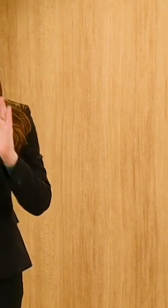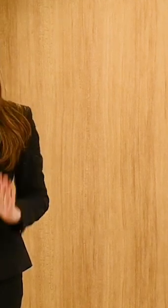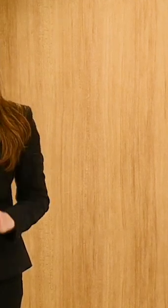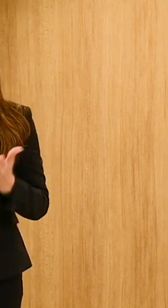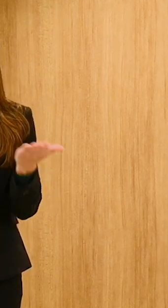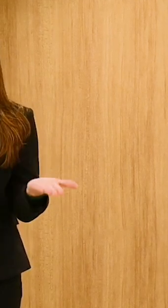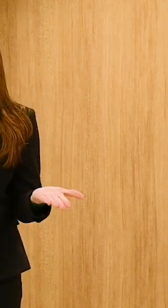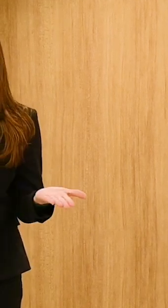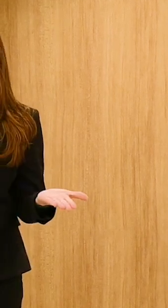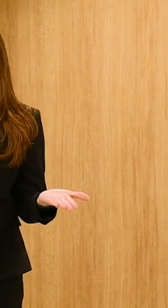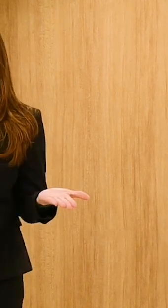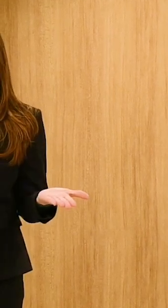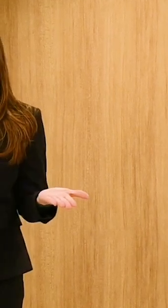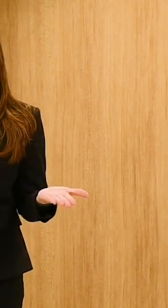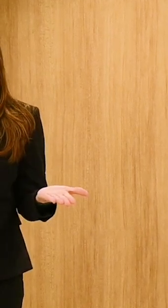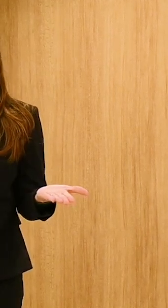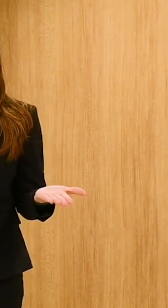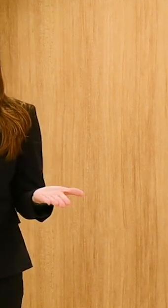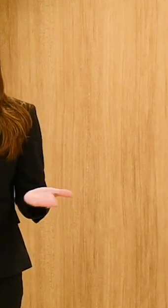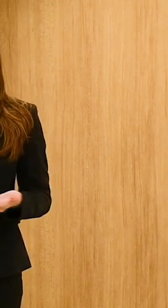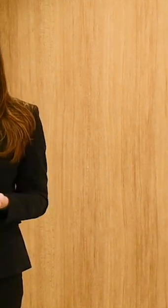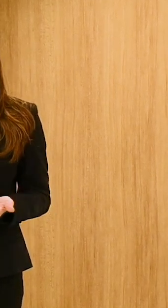and Cannon Design, the architect.